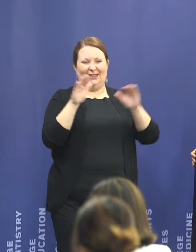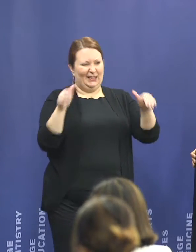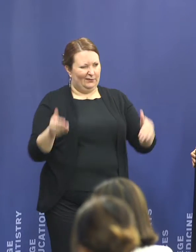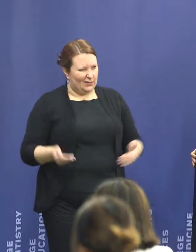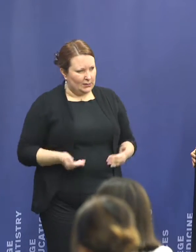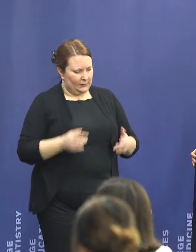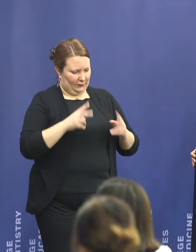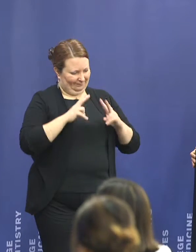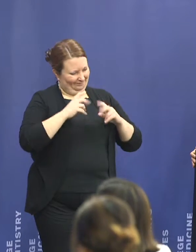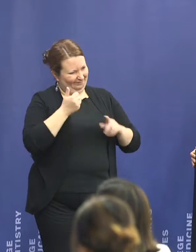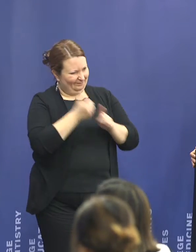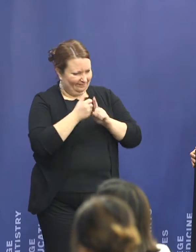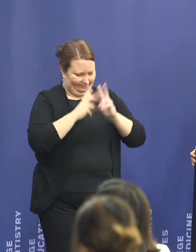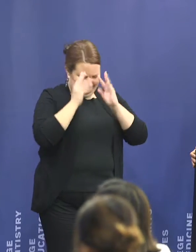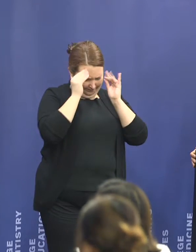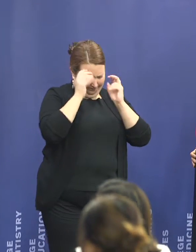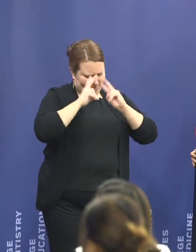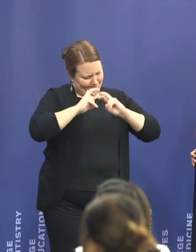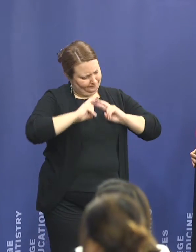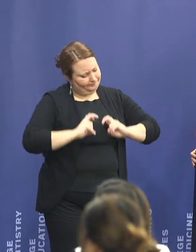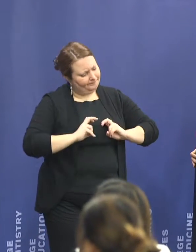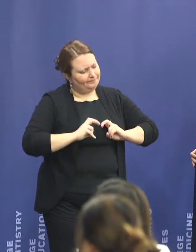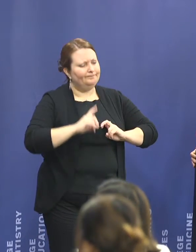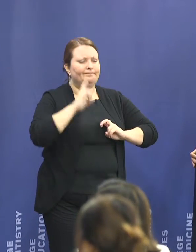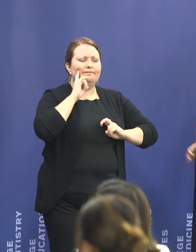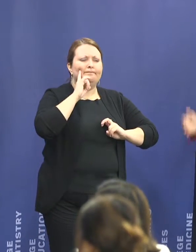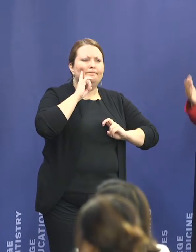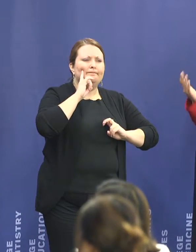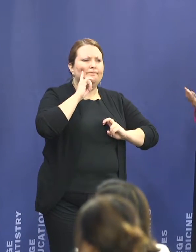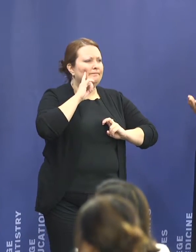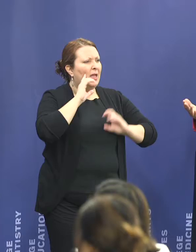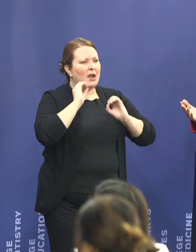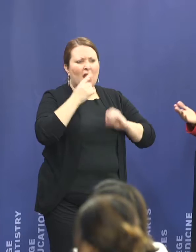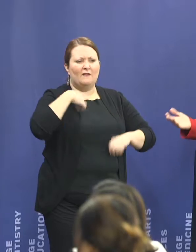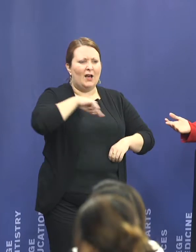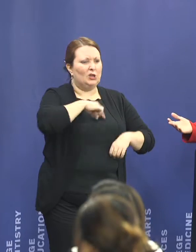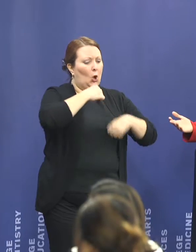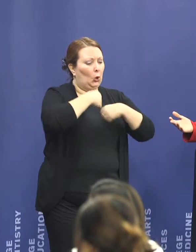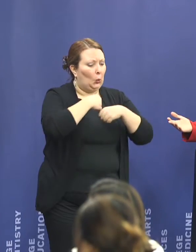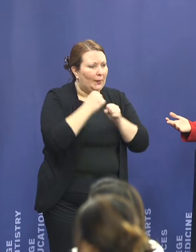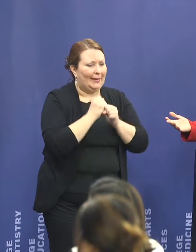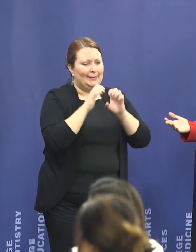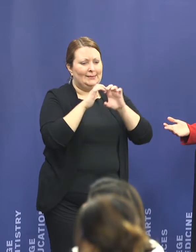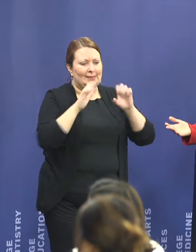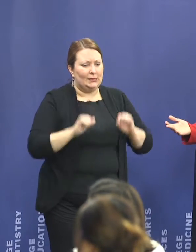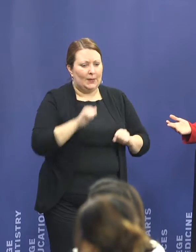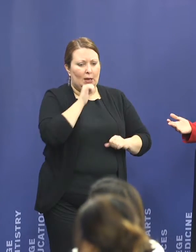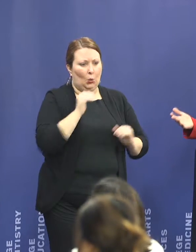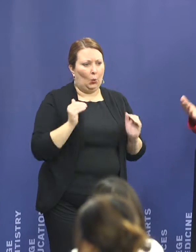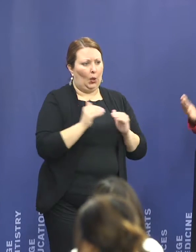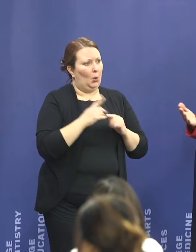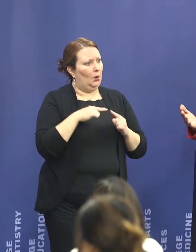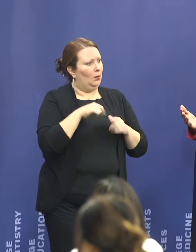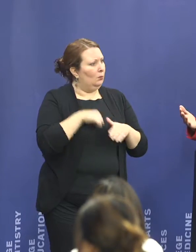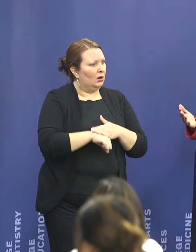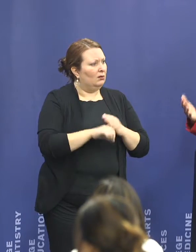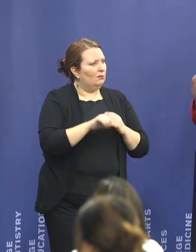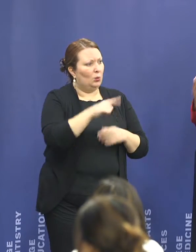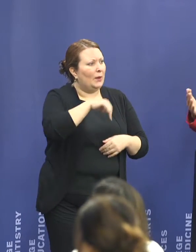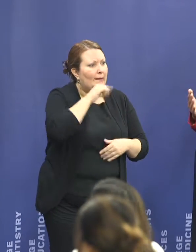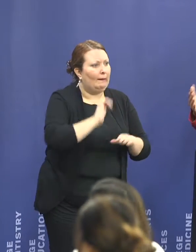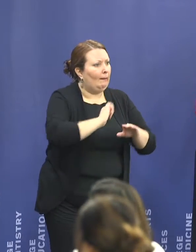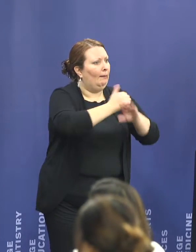invitation for self-reflexivity to think about how it is that none of us created systems of inequality when we were born, right? None of